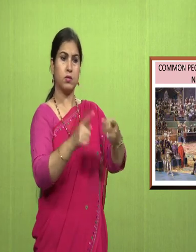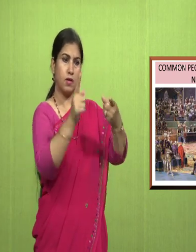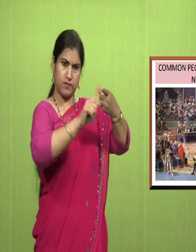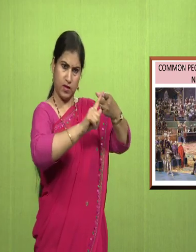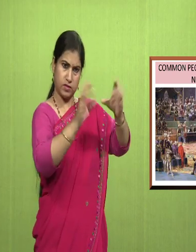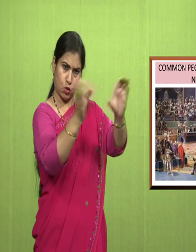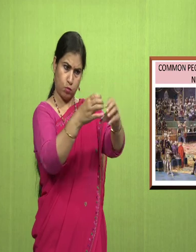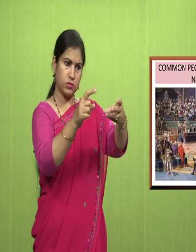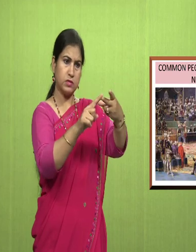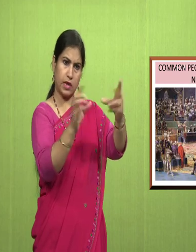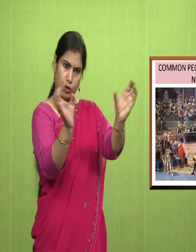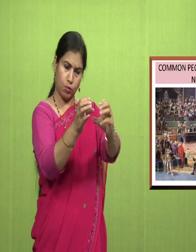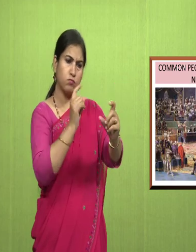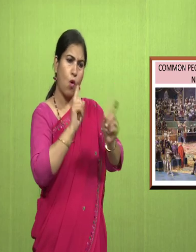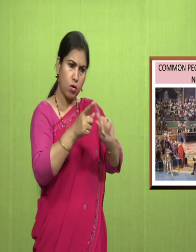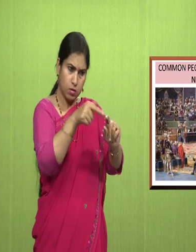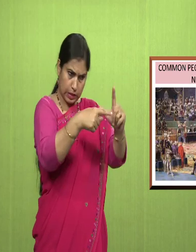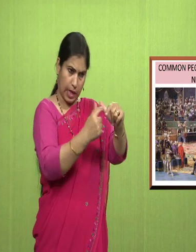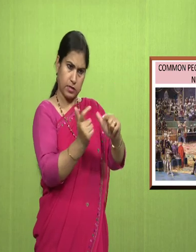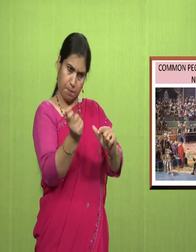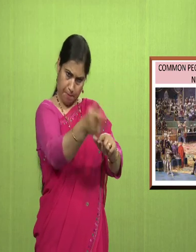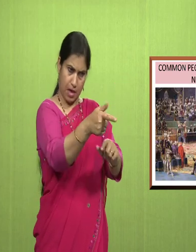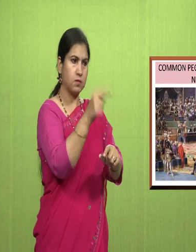and the second class to pay taxes.